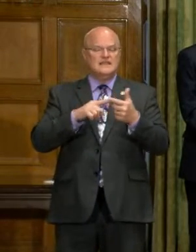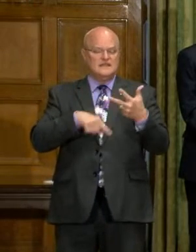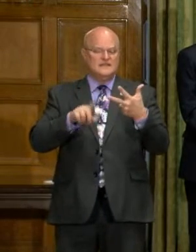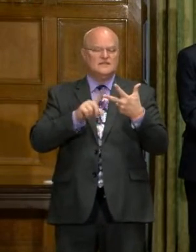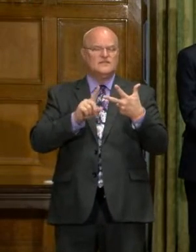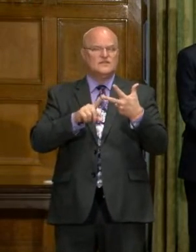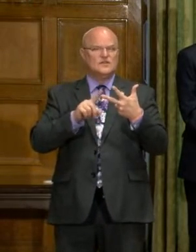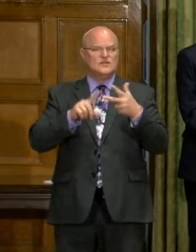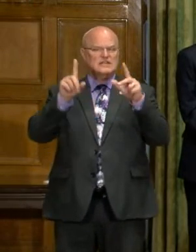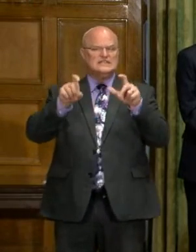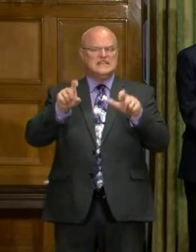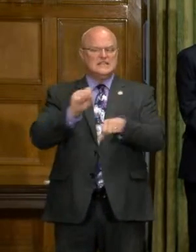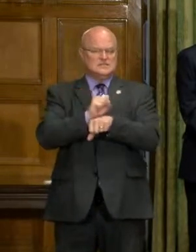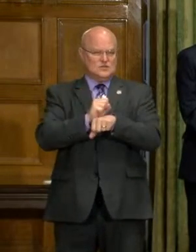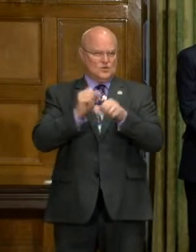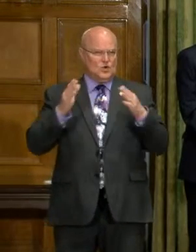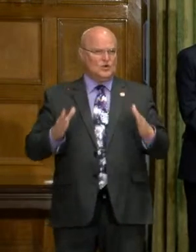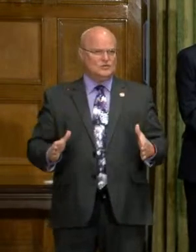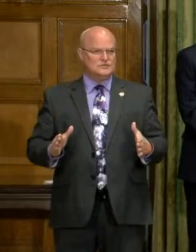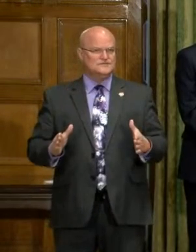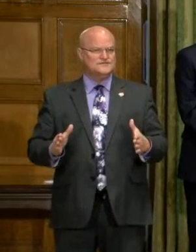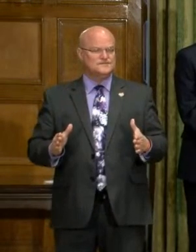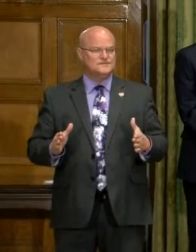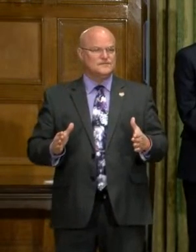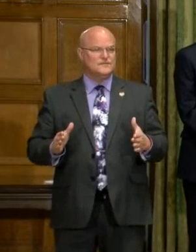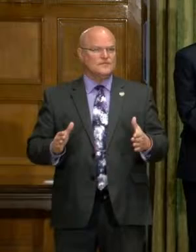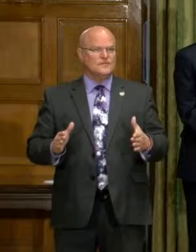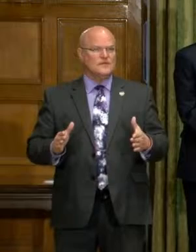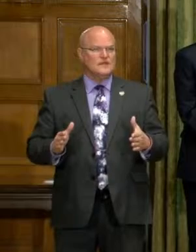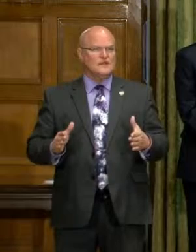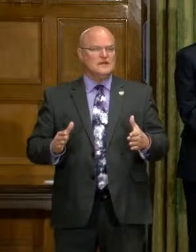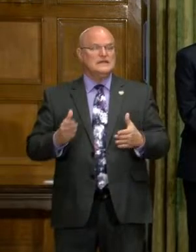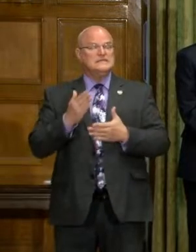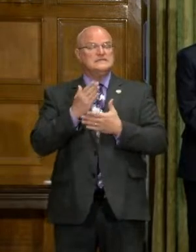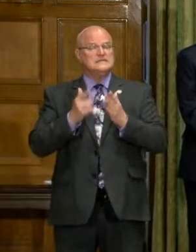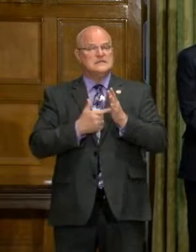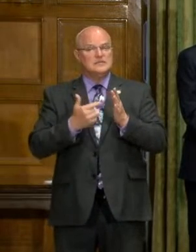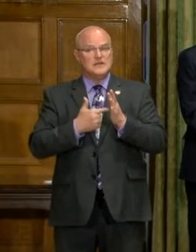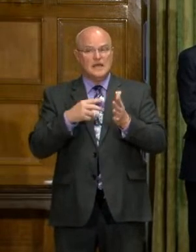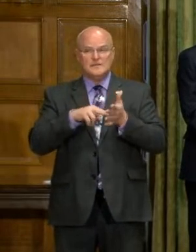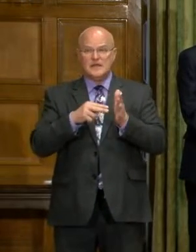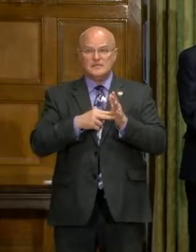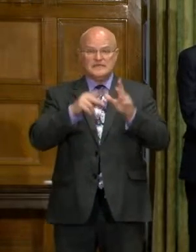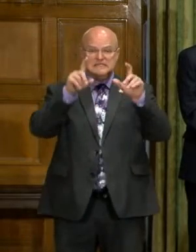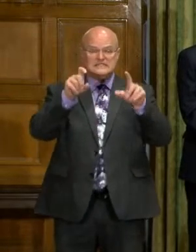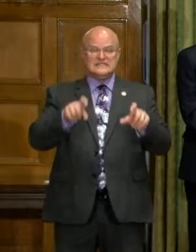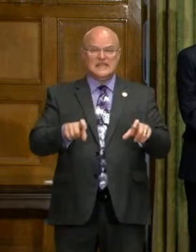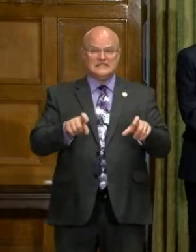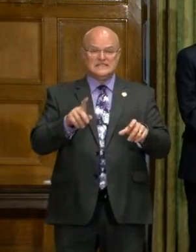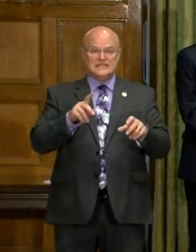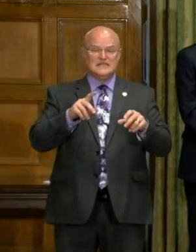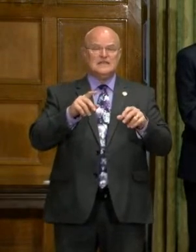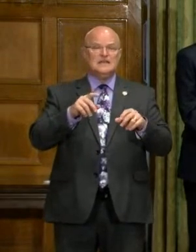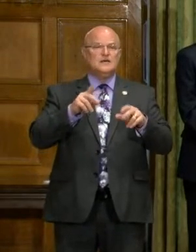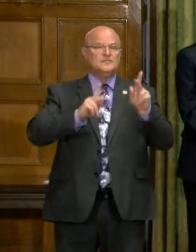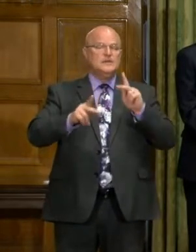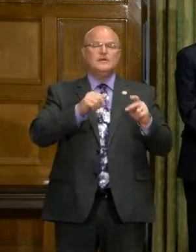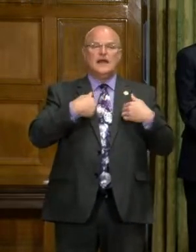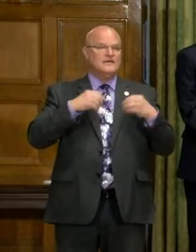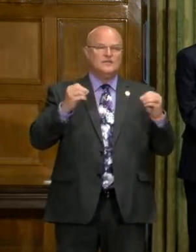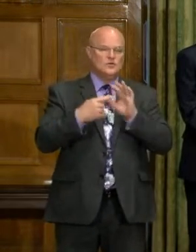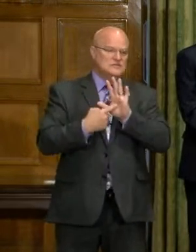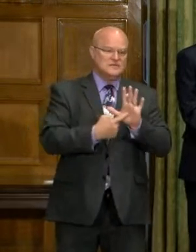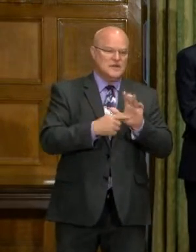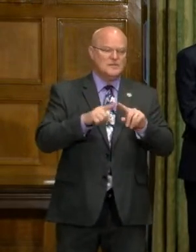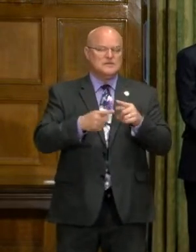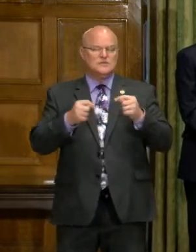is to test those workers. And in some cases that means testing asymptomatic individuals, but